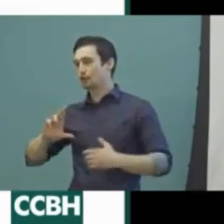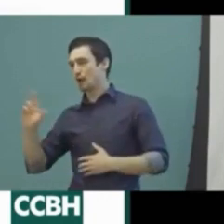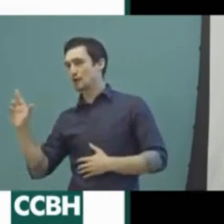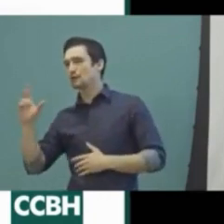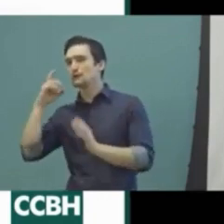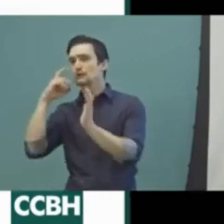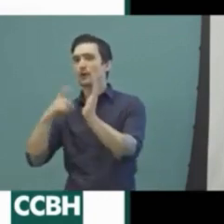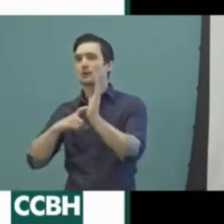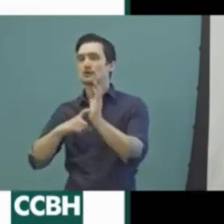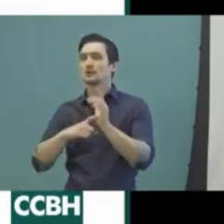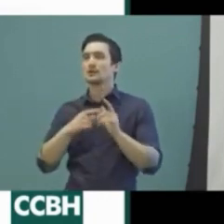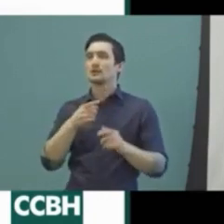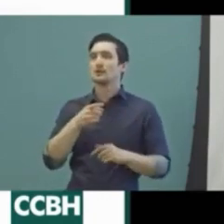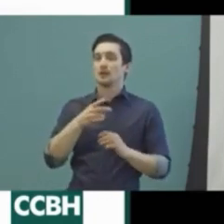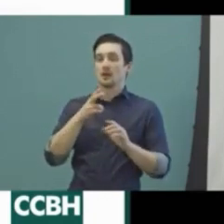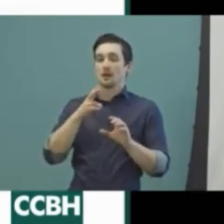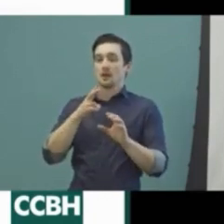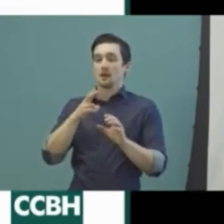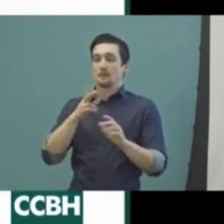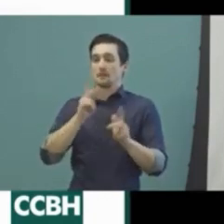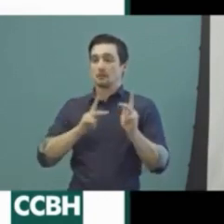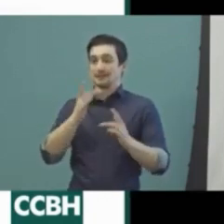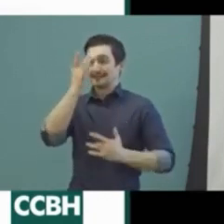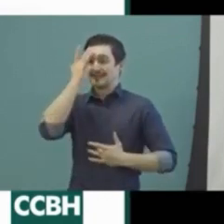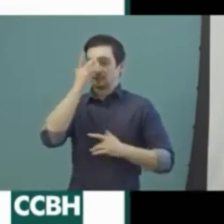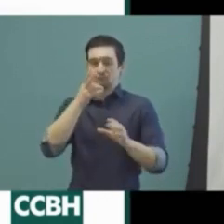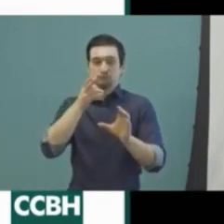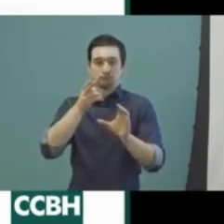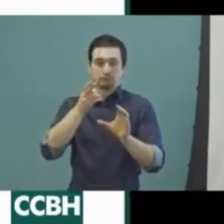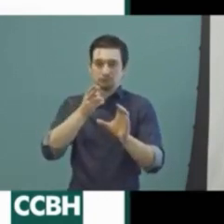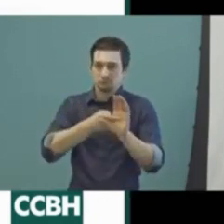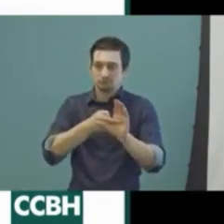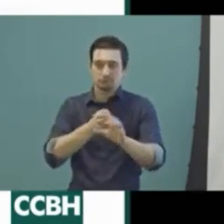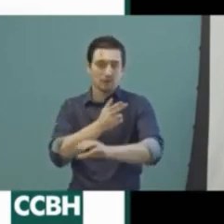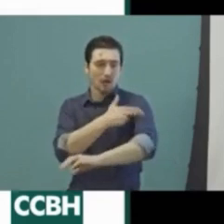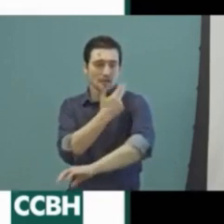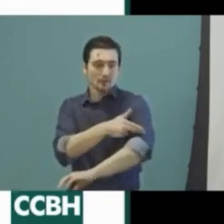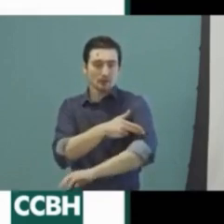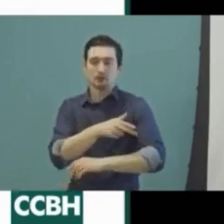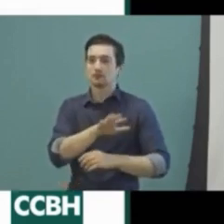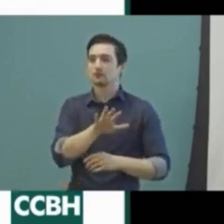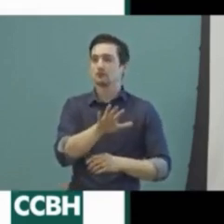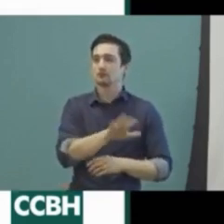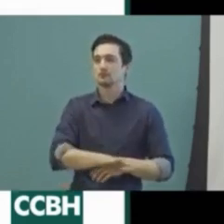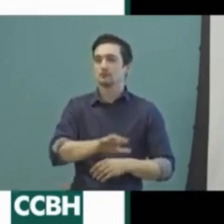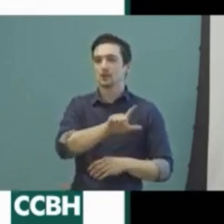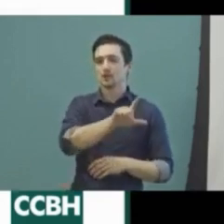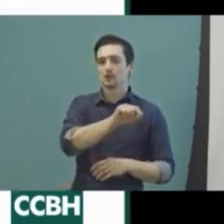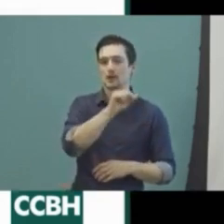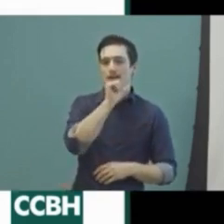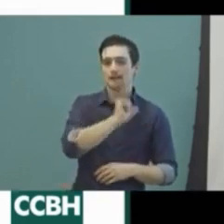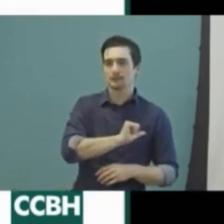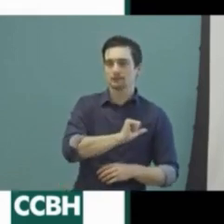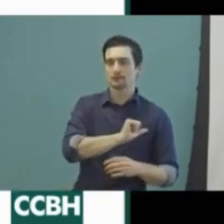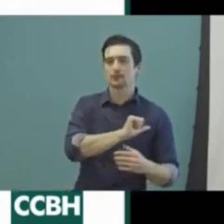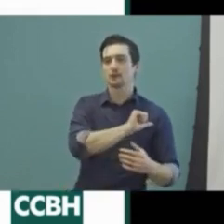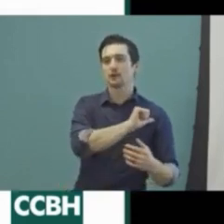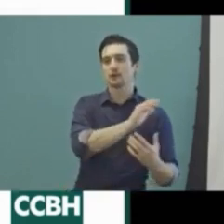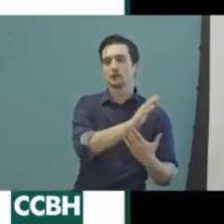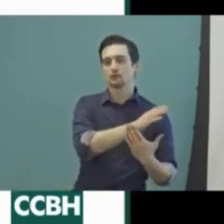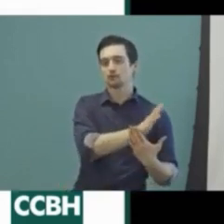that hospitalizations in our community range from the 20s years of age all the way